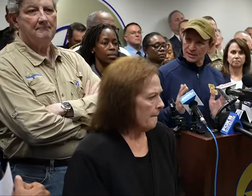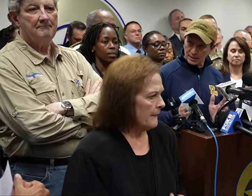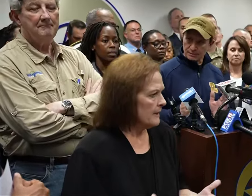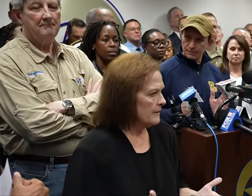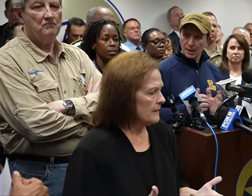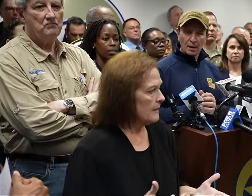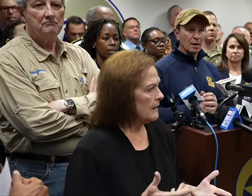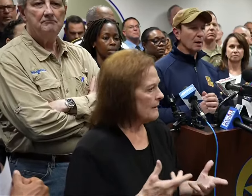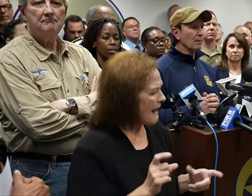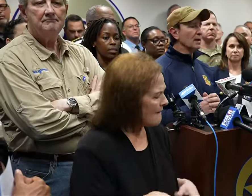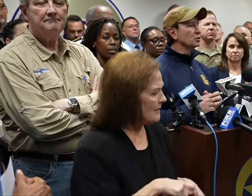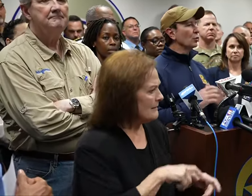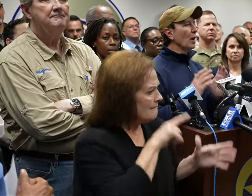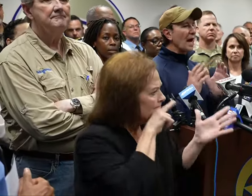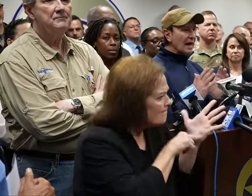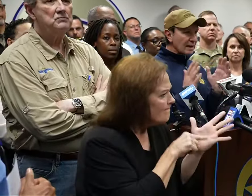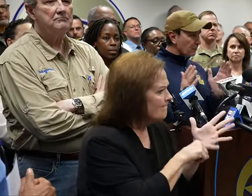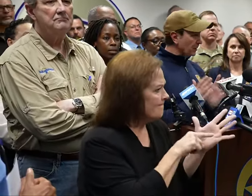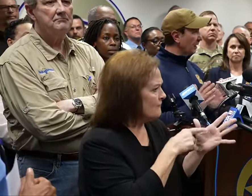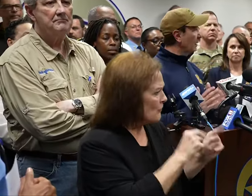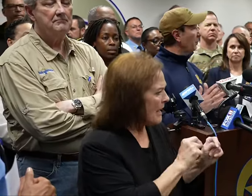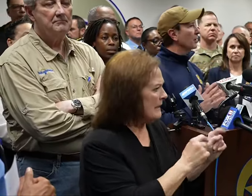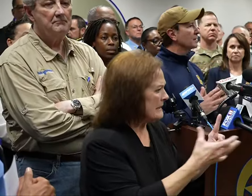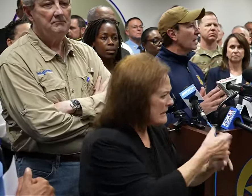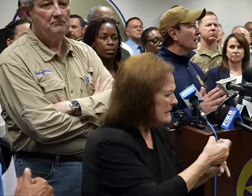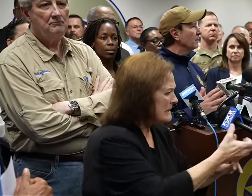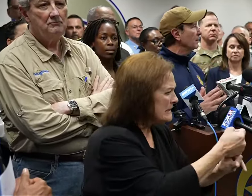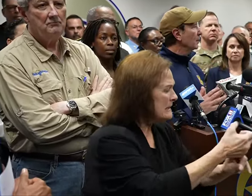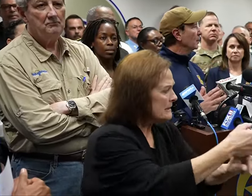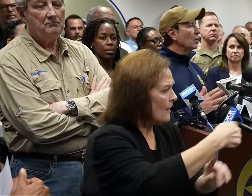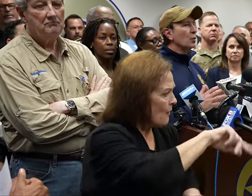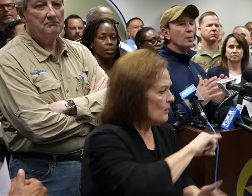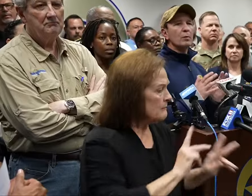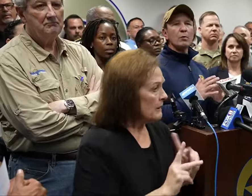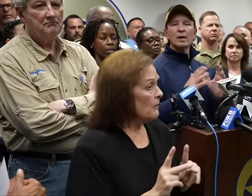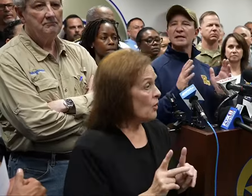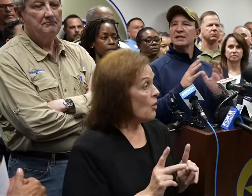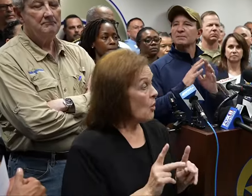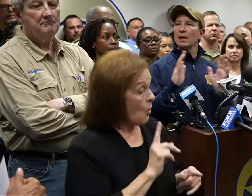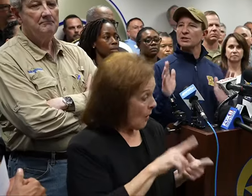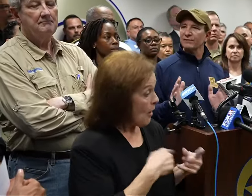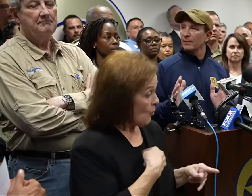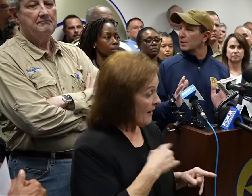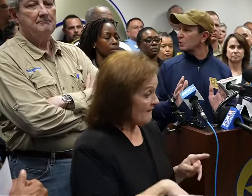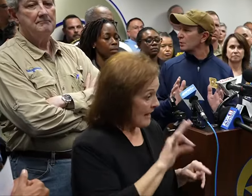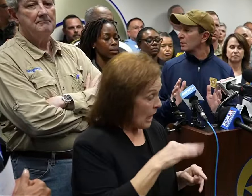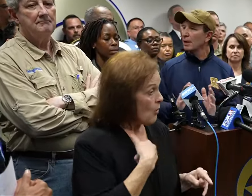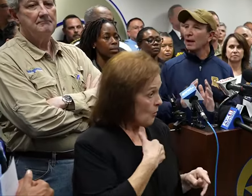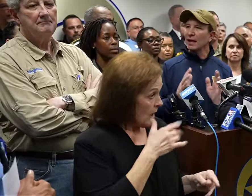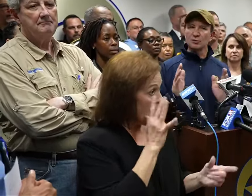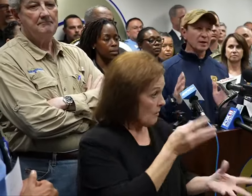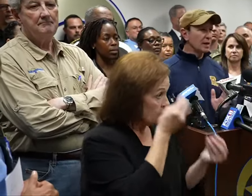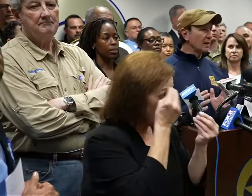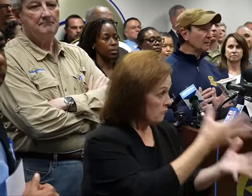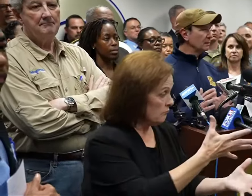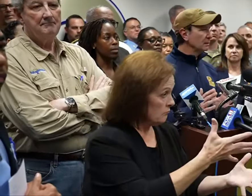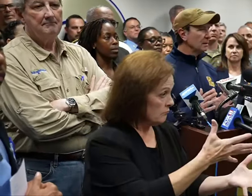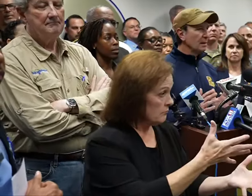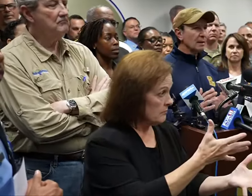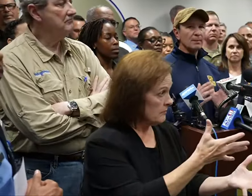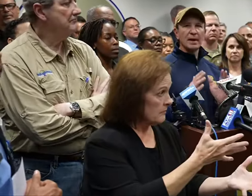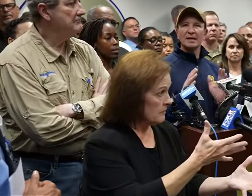securing the city. And so at a particular point in time, we will release as much information as we